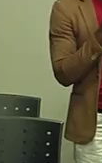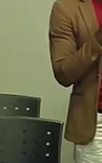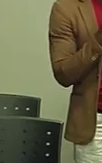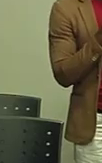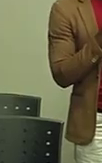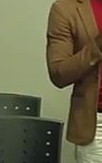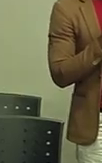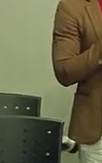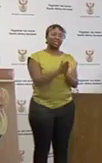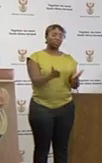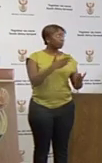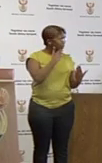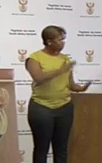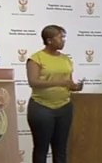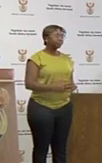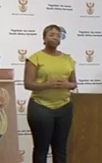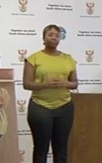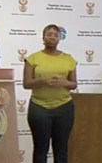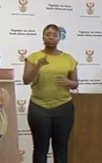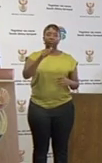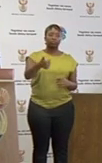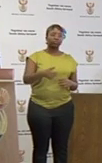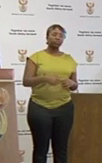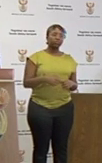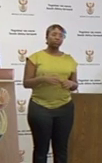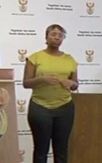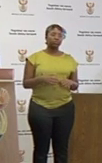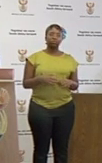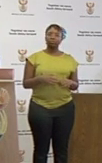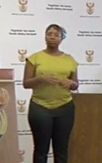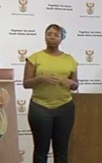leadership? Thank you. Next.